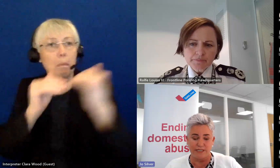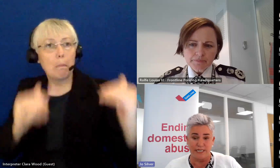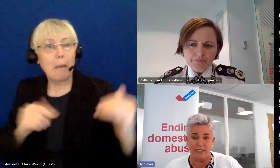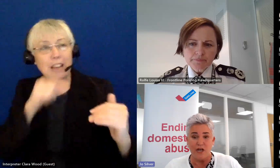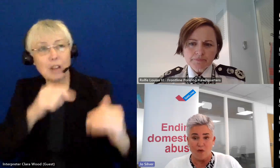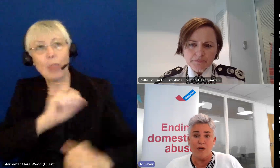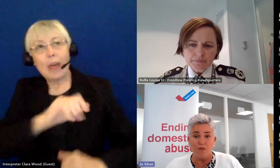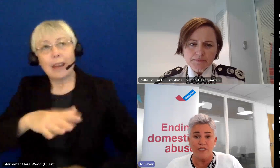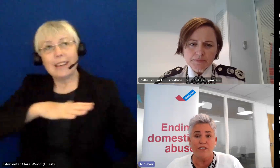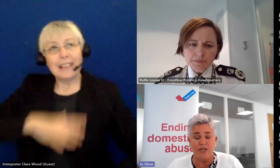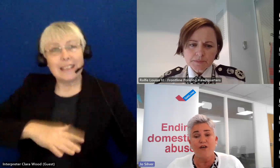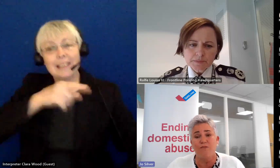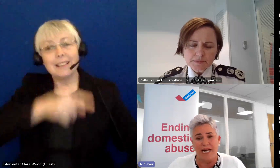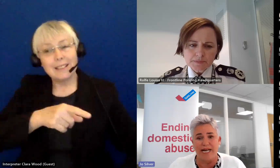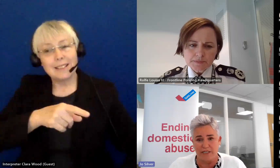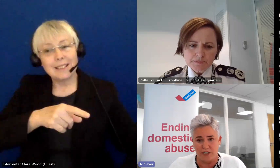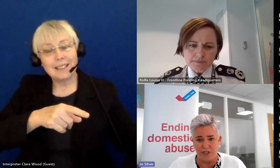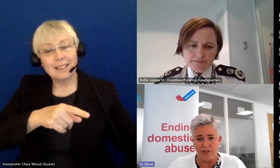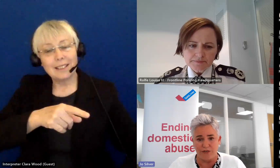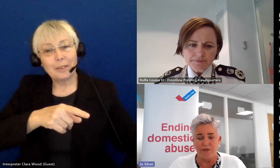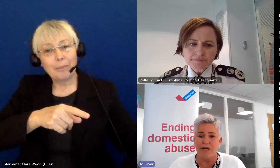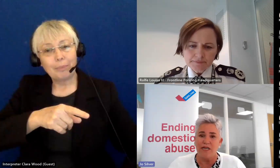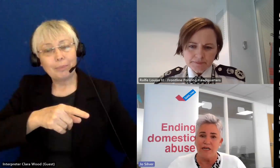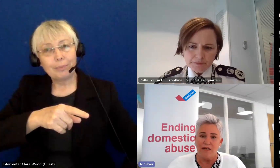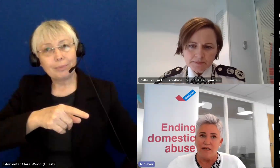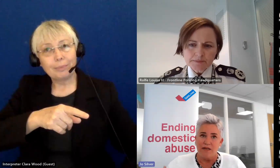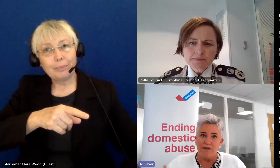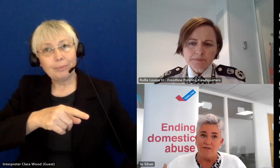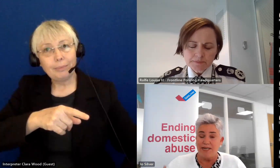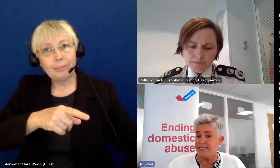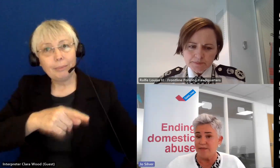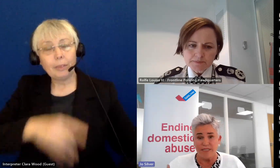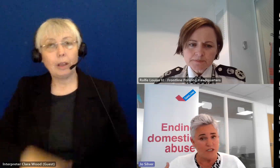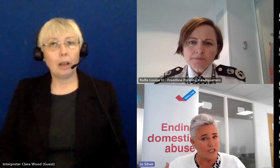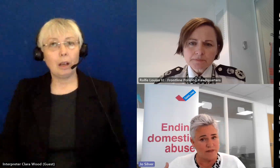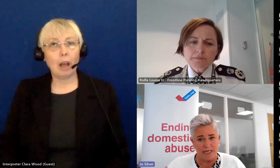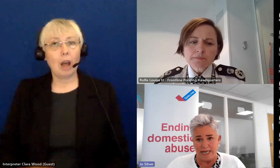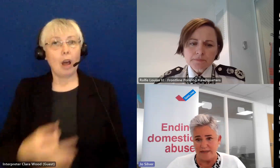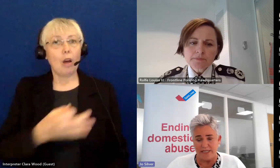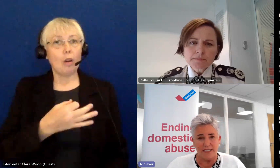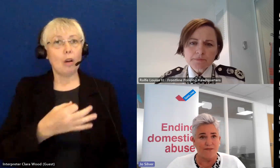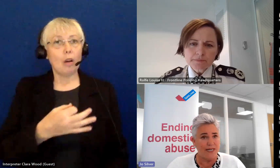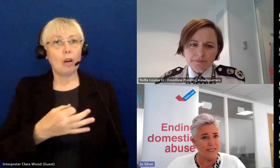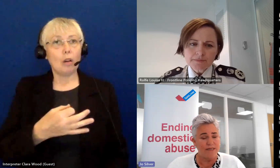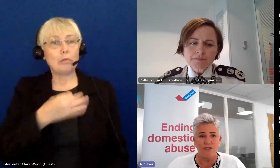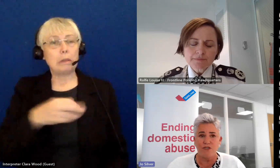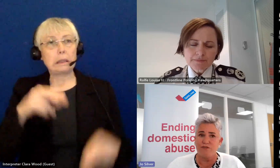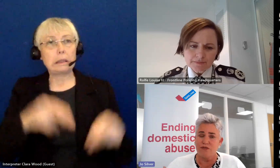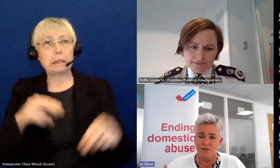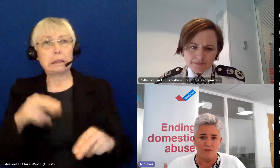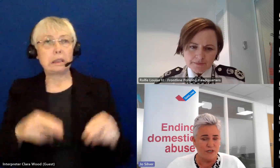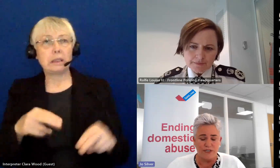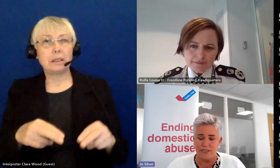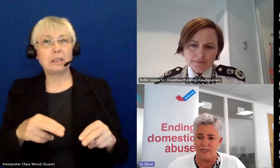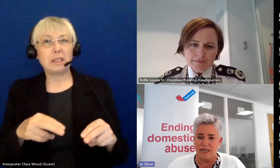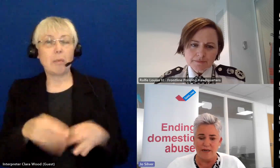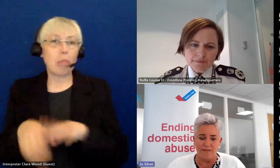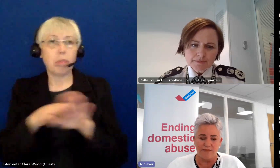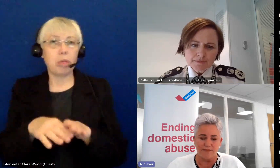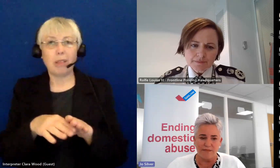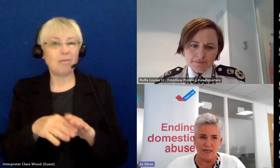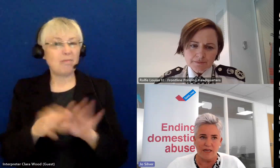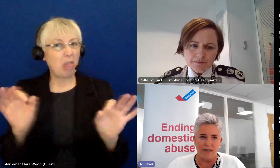limited resources, we will go back to victims that shout the loudest, victims who've got the